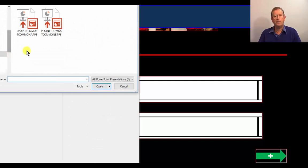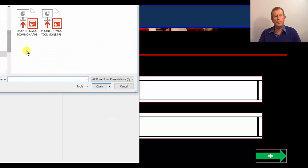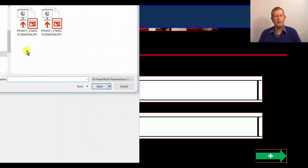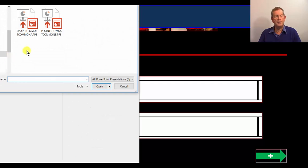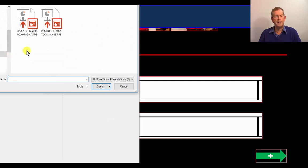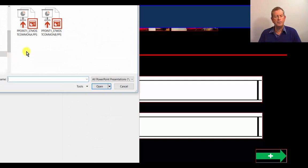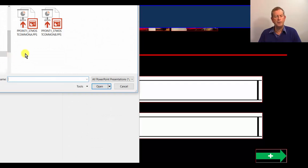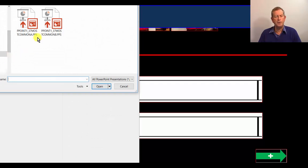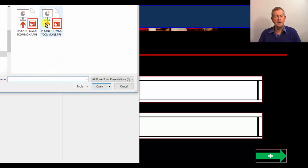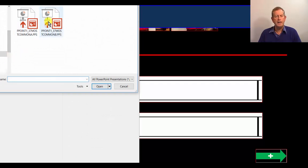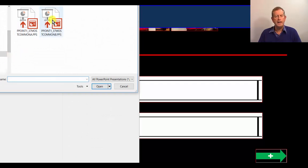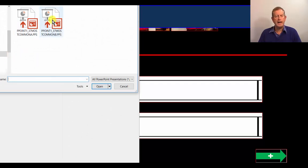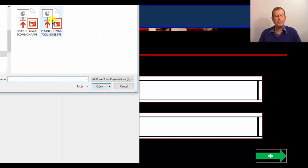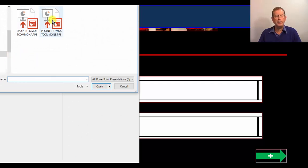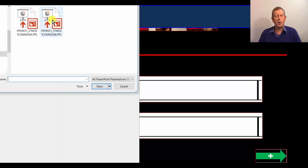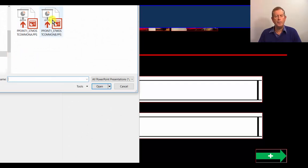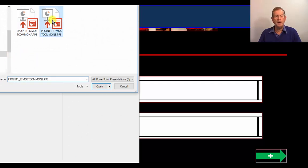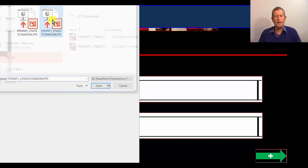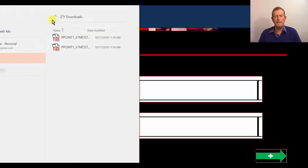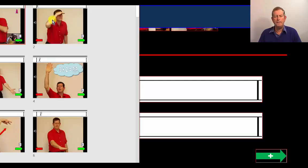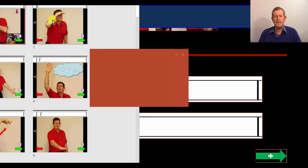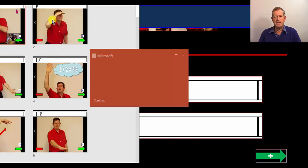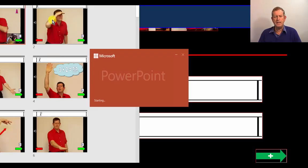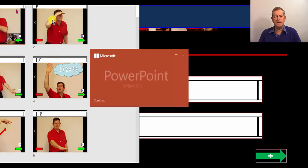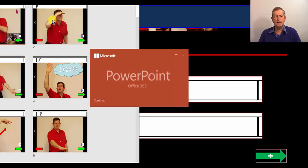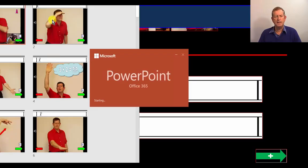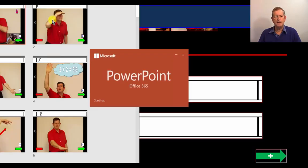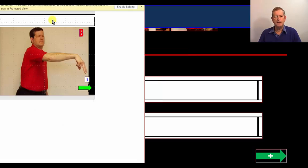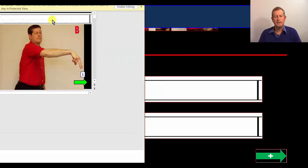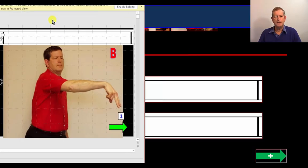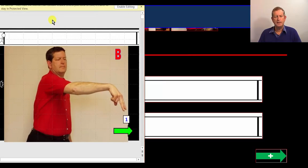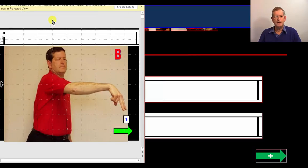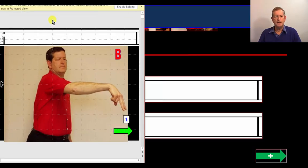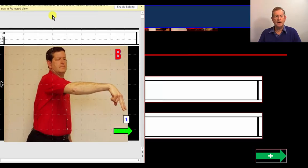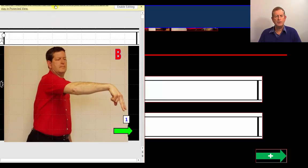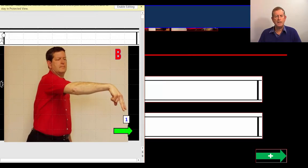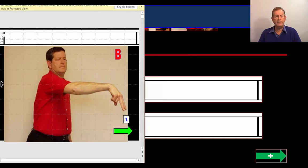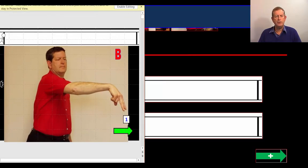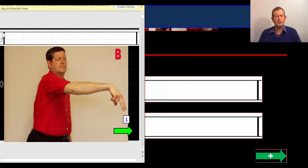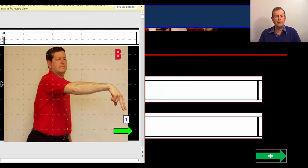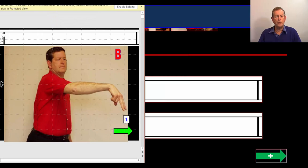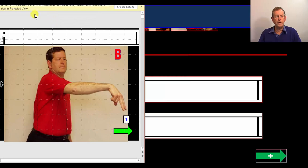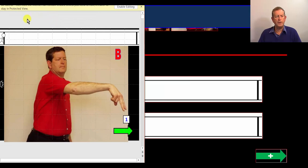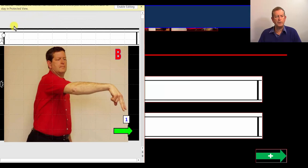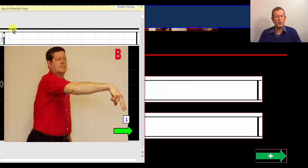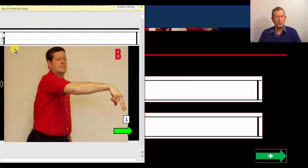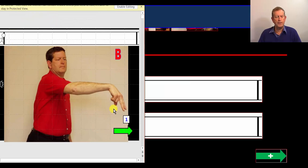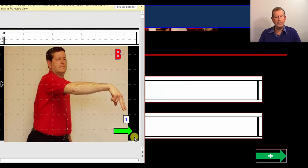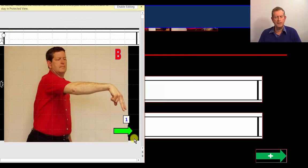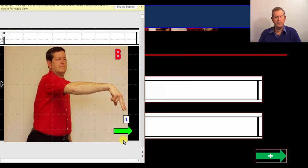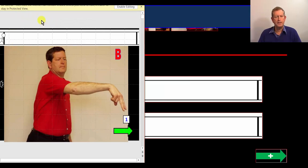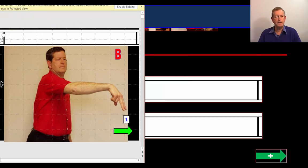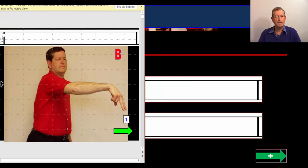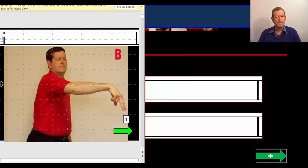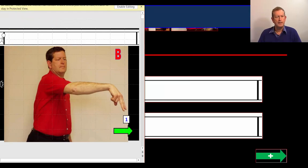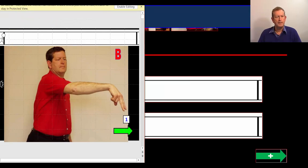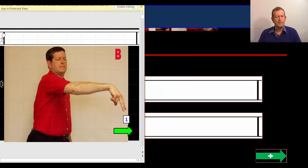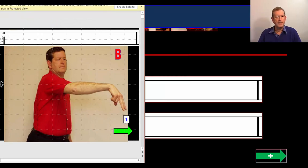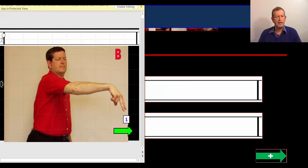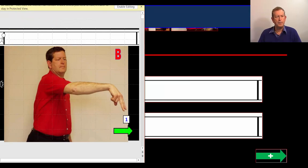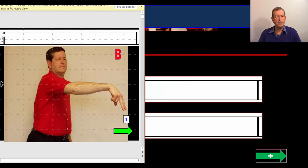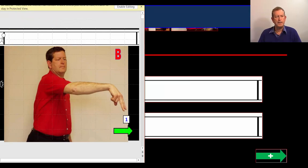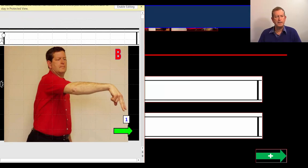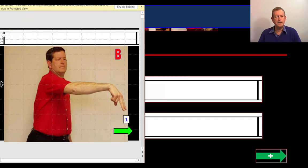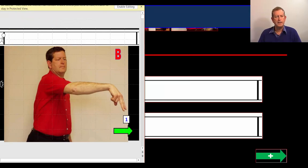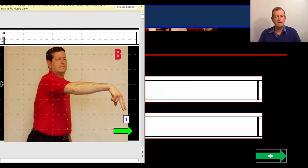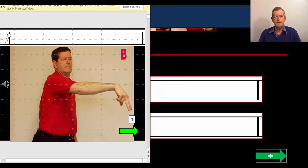download folder on my computer, and I'm going to open B. And now you see I have 2 separate windows open here,